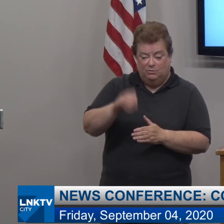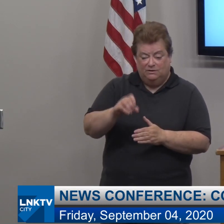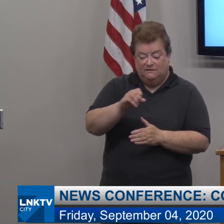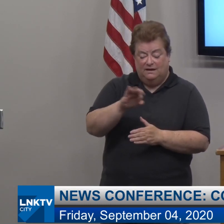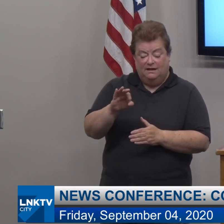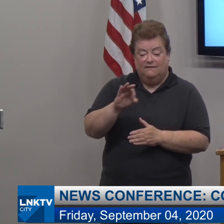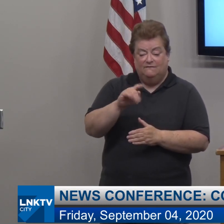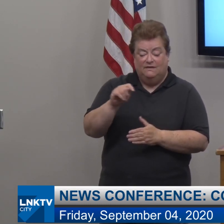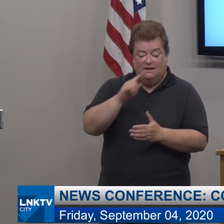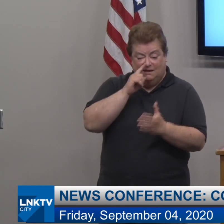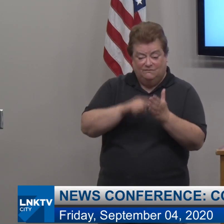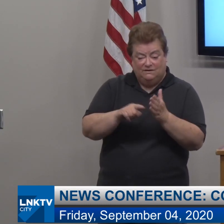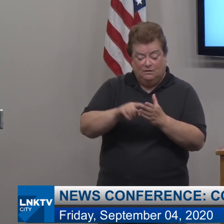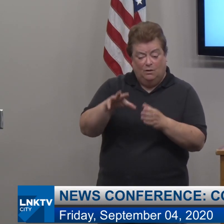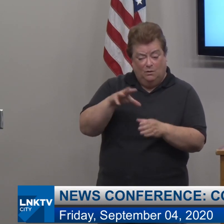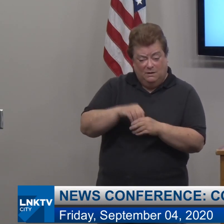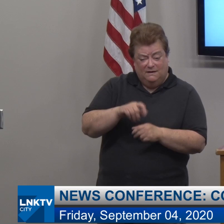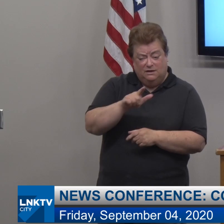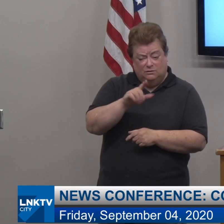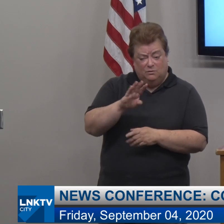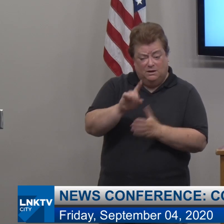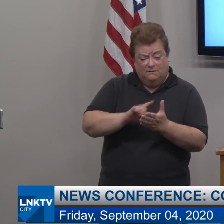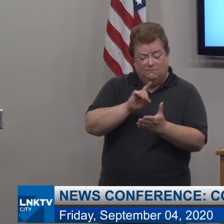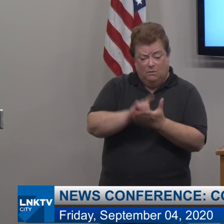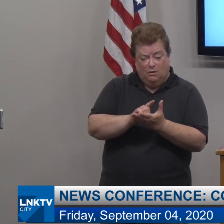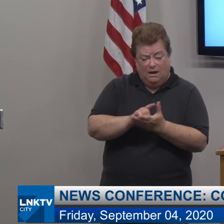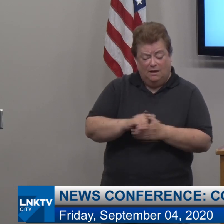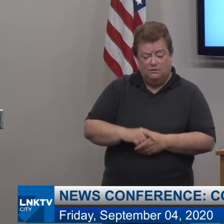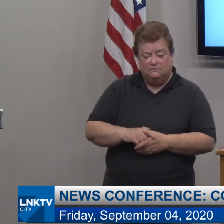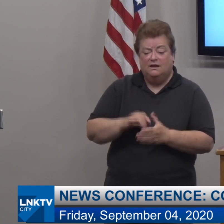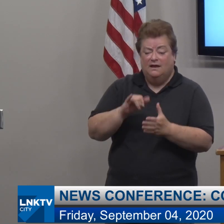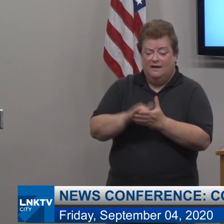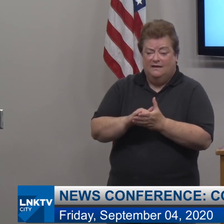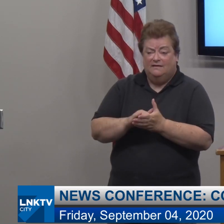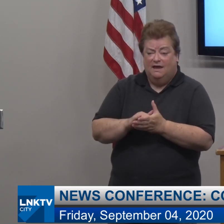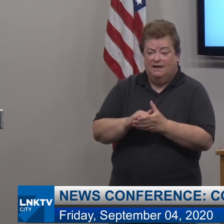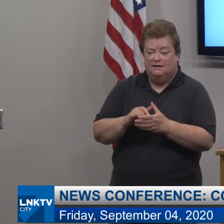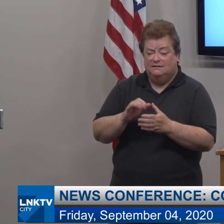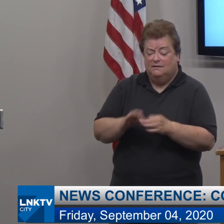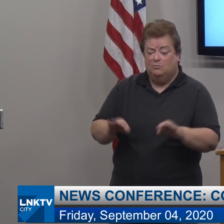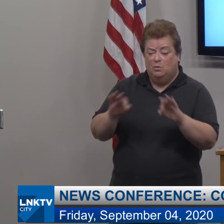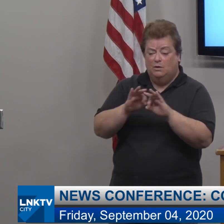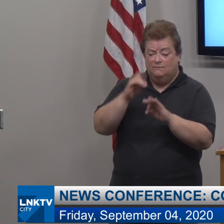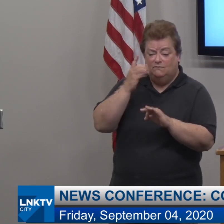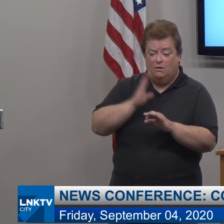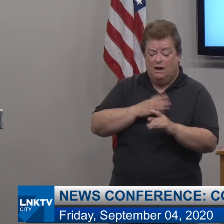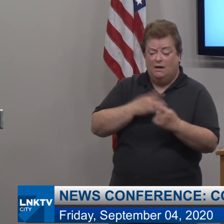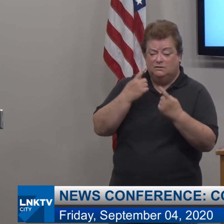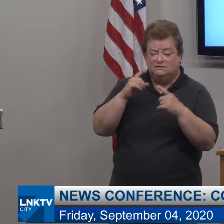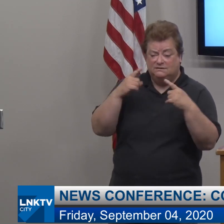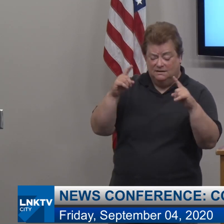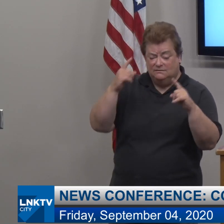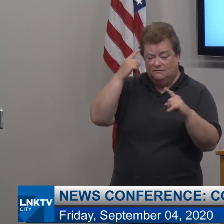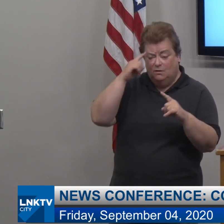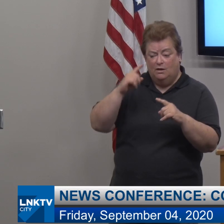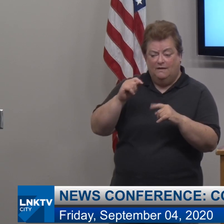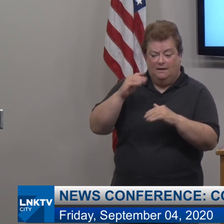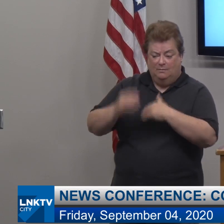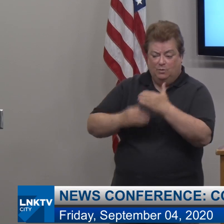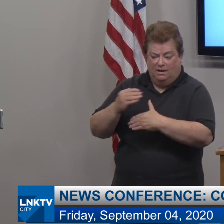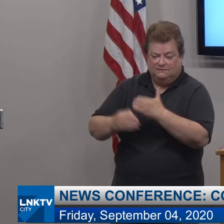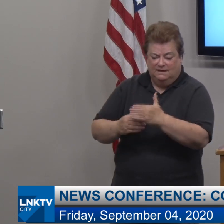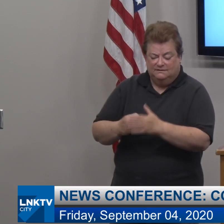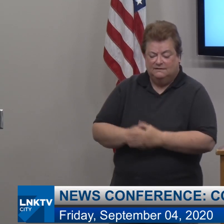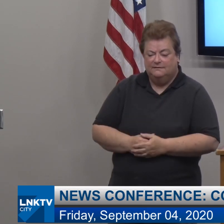within 24 hours. And that timeliness matters greatly to our success in contact tracing process.